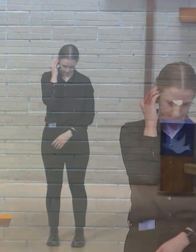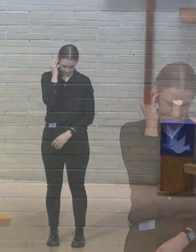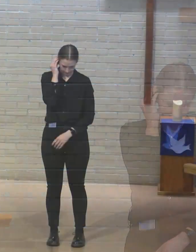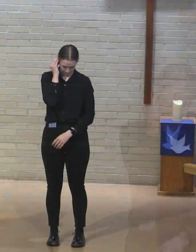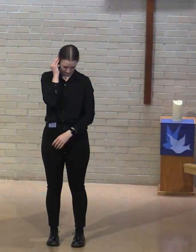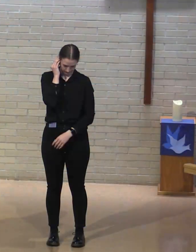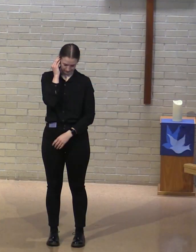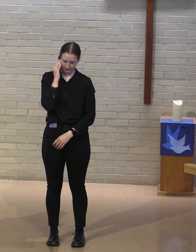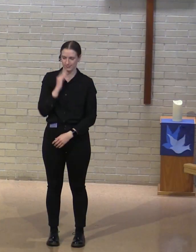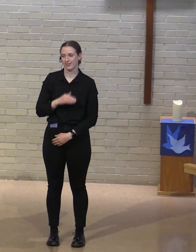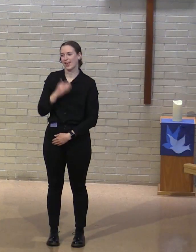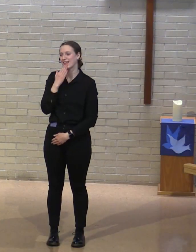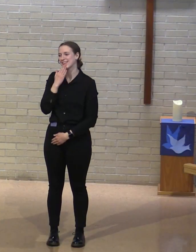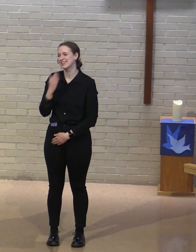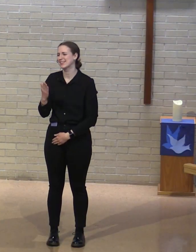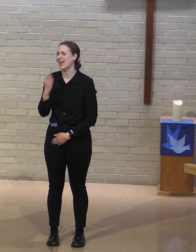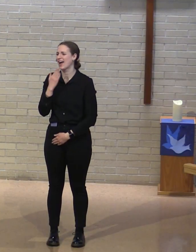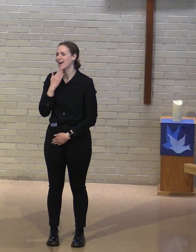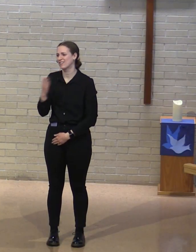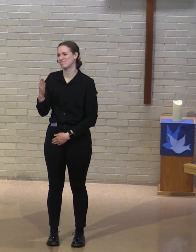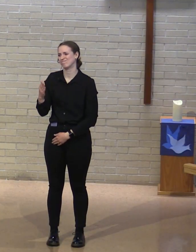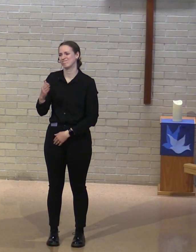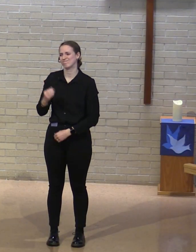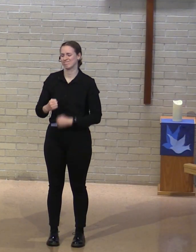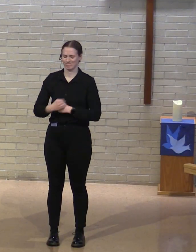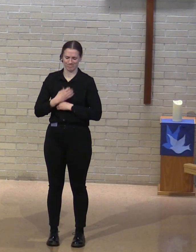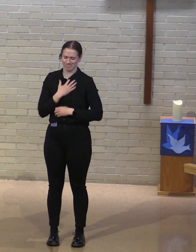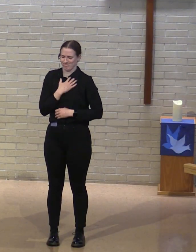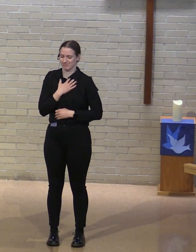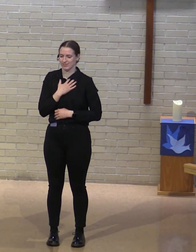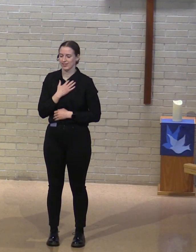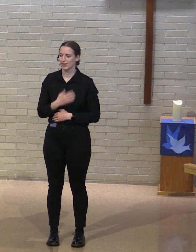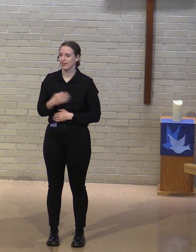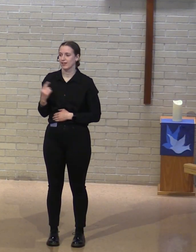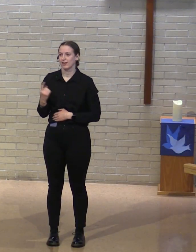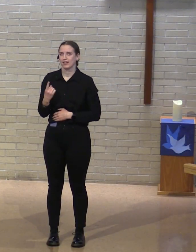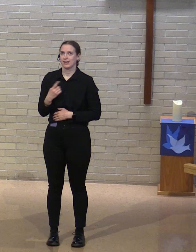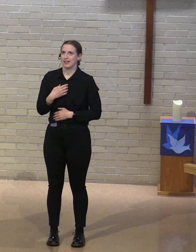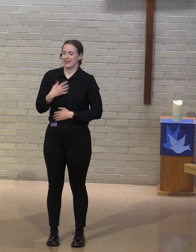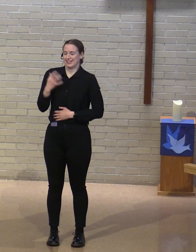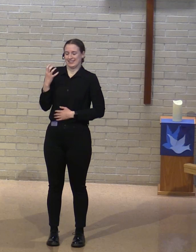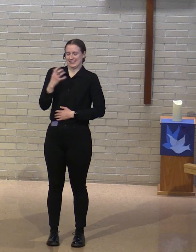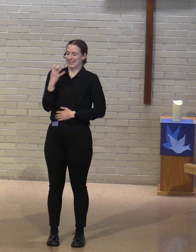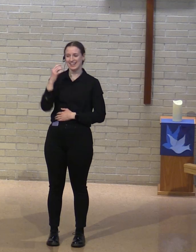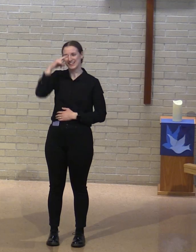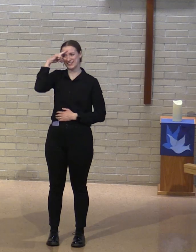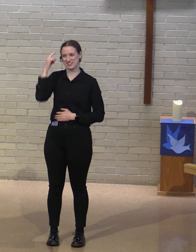so much, Andrea. That was so powerful. Every time I'm in awe of Black women, I swear.